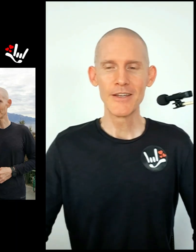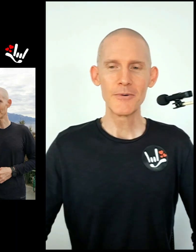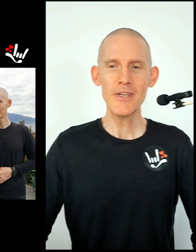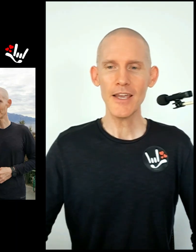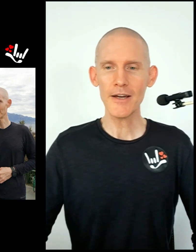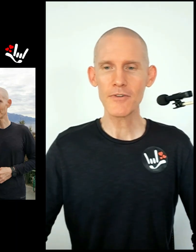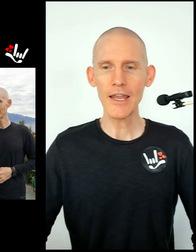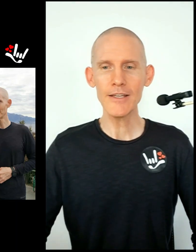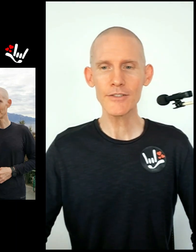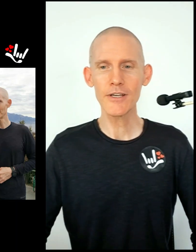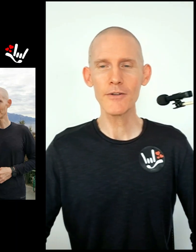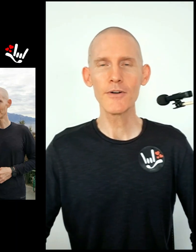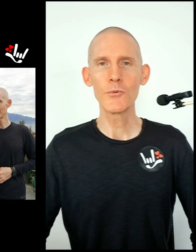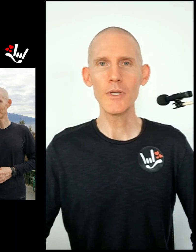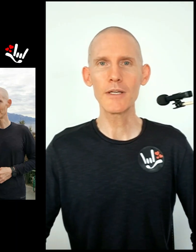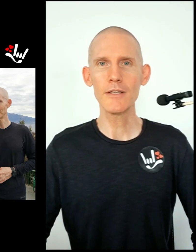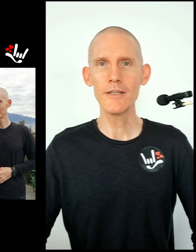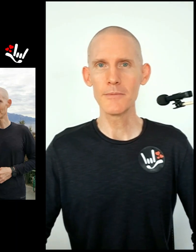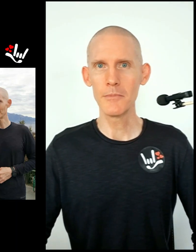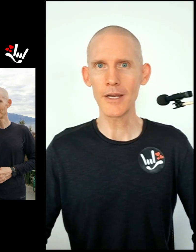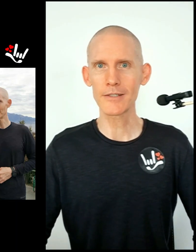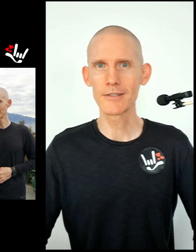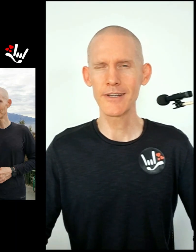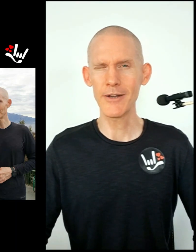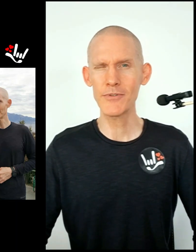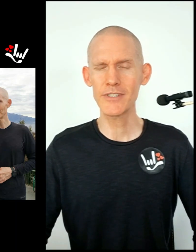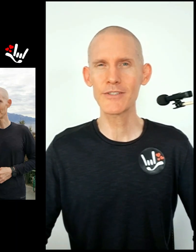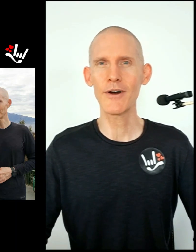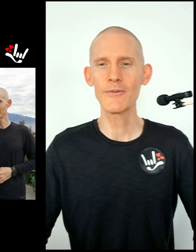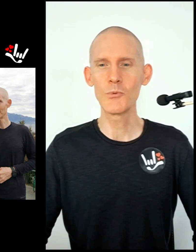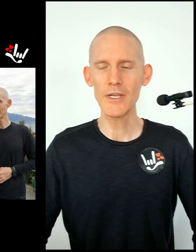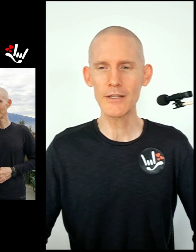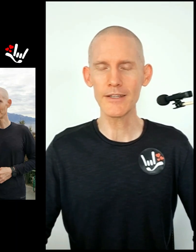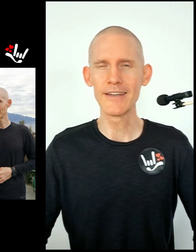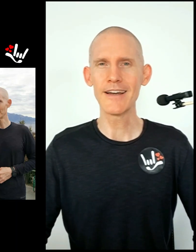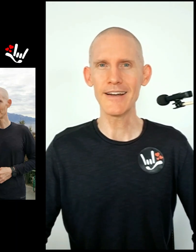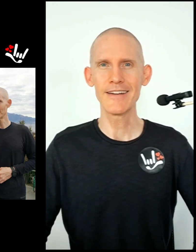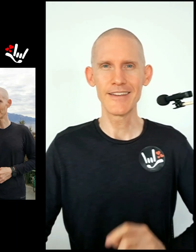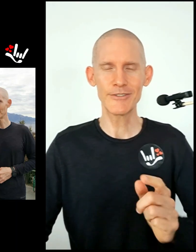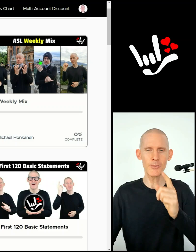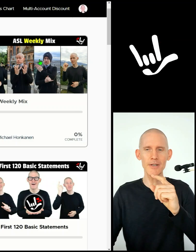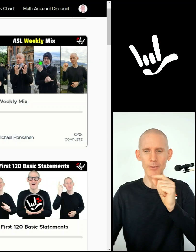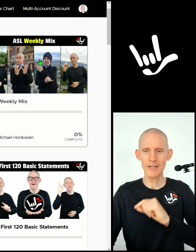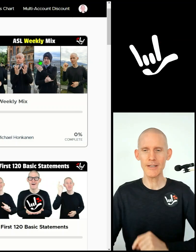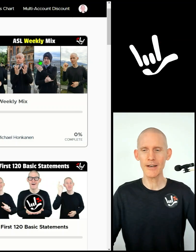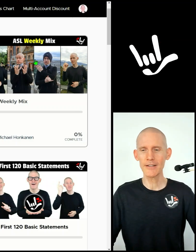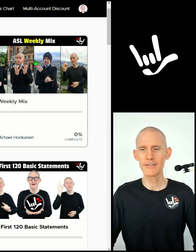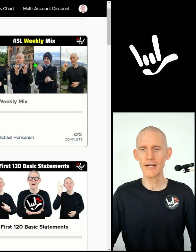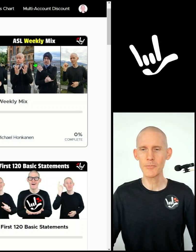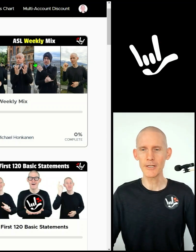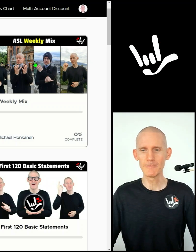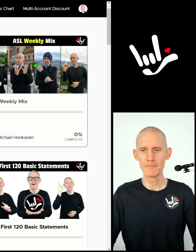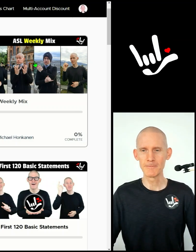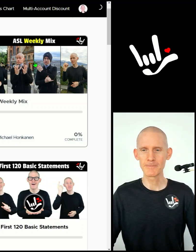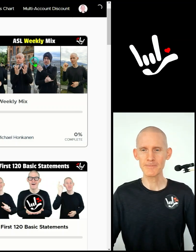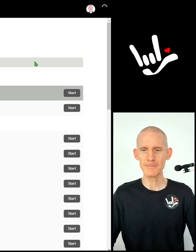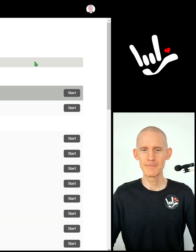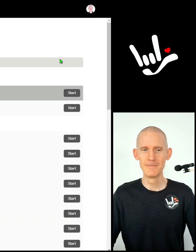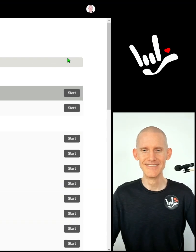So we have ASL Weekly Mix. Now, emphasis on weekly. Let's go in. I'm going to click on it. Let's take a